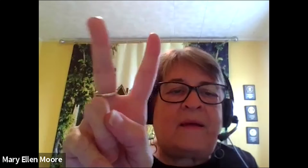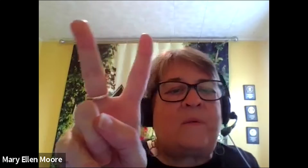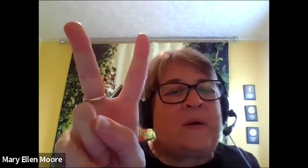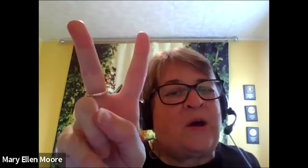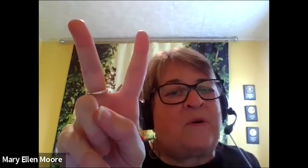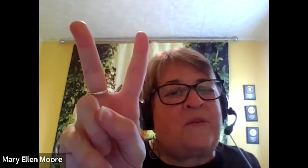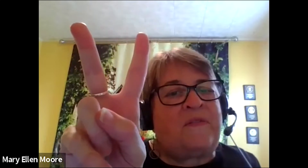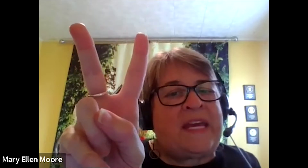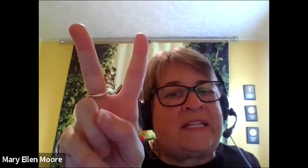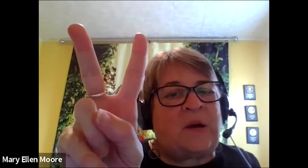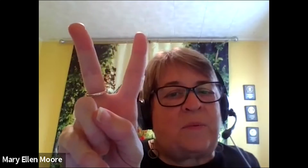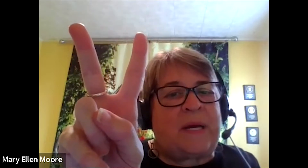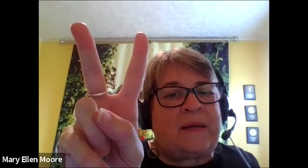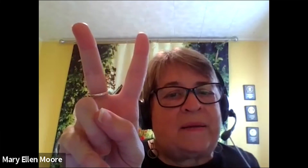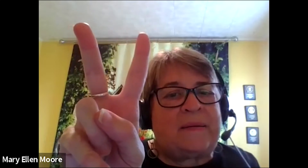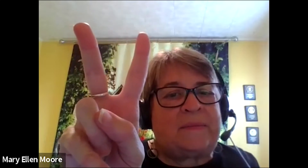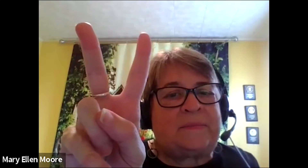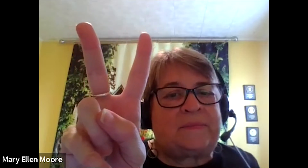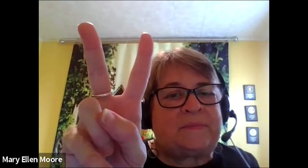We know the V, don't we?